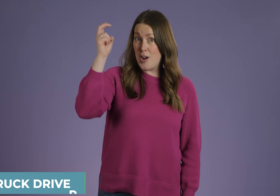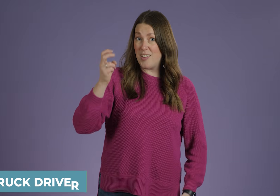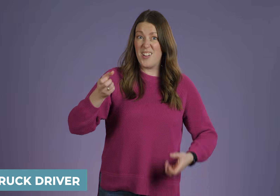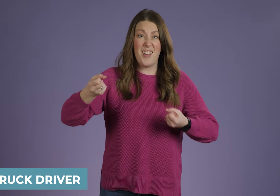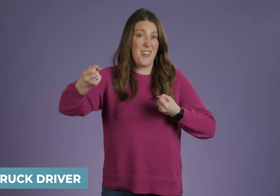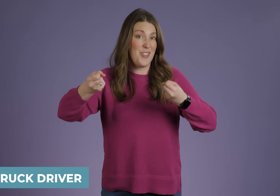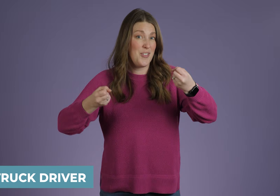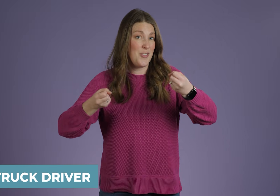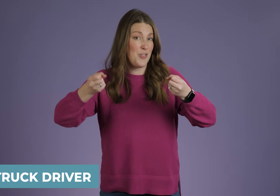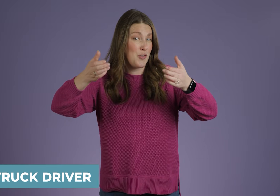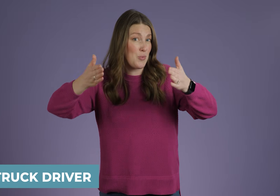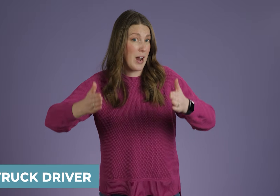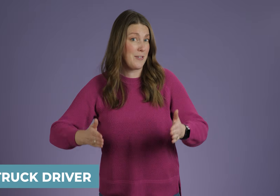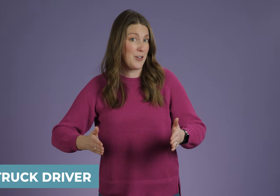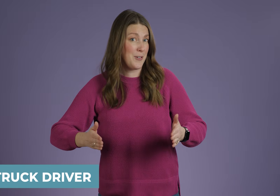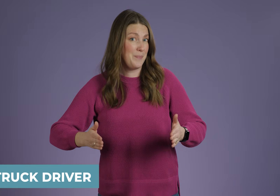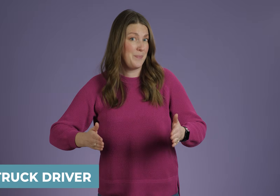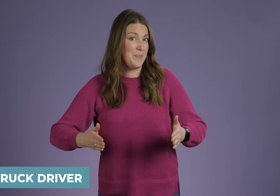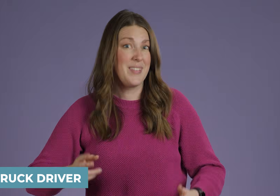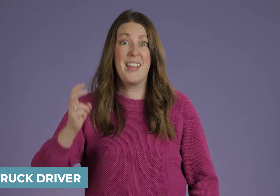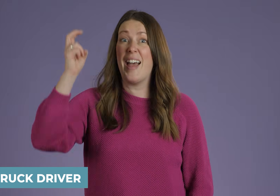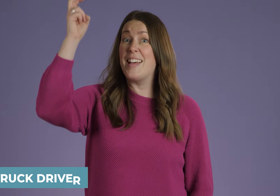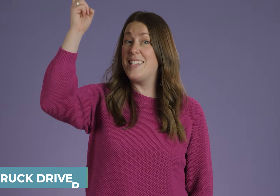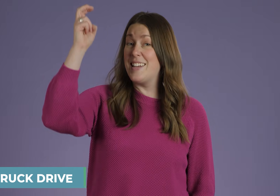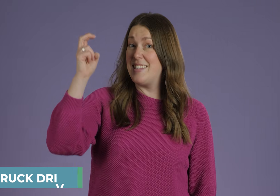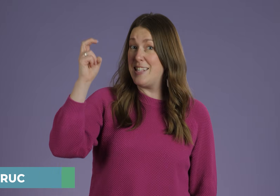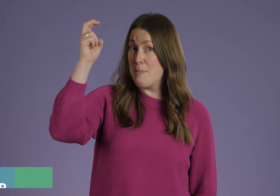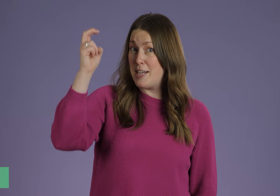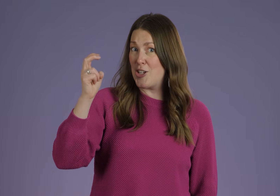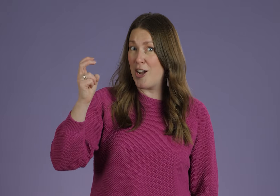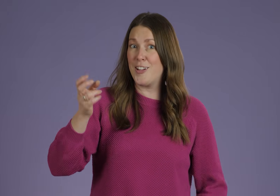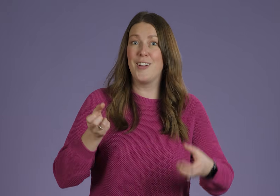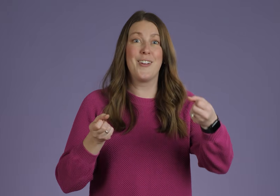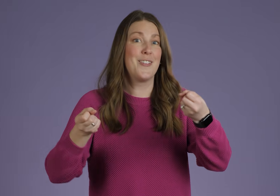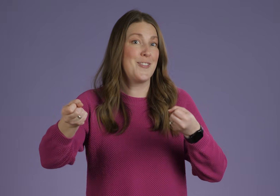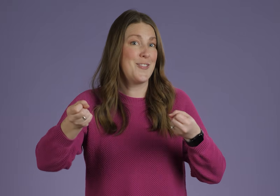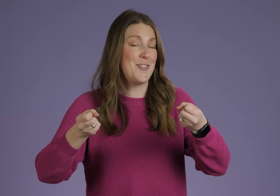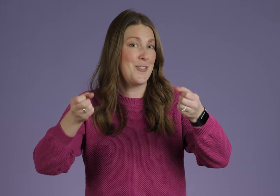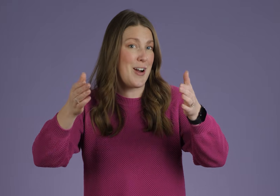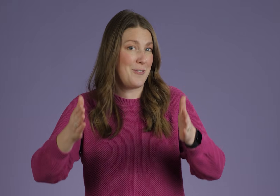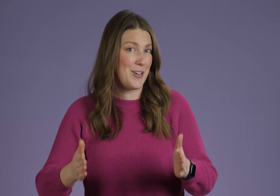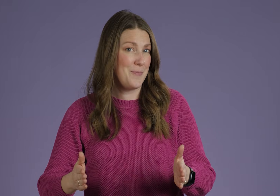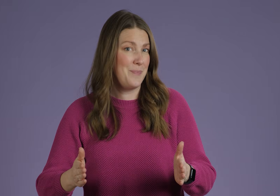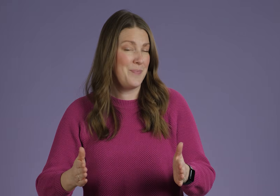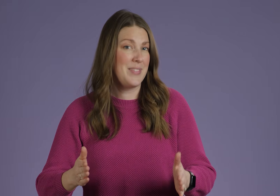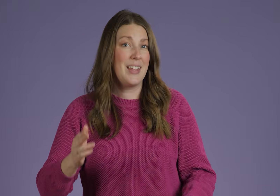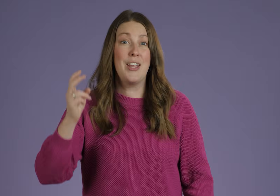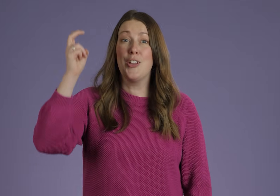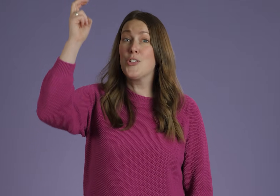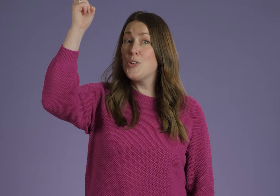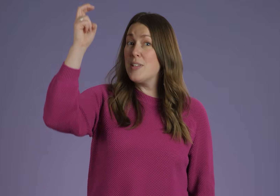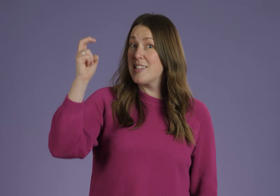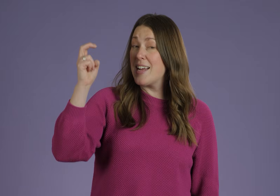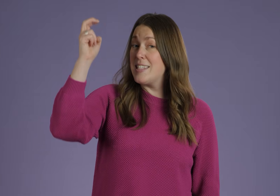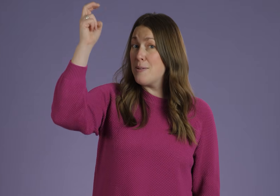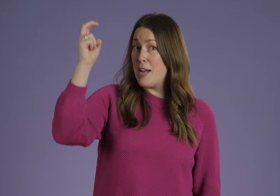Truck driver. As in a semi-truck driver. You're doing the sign